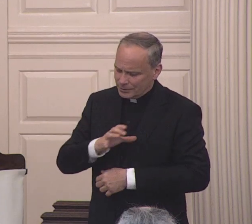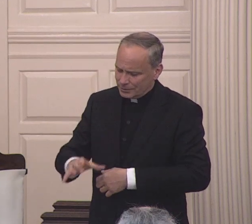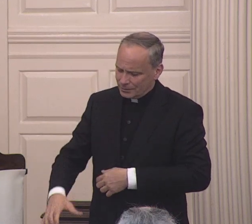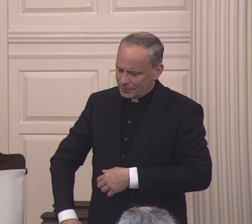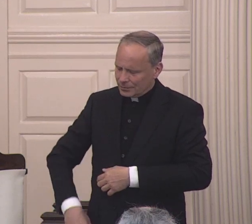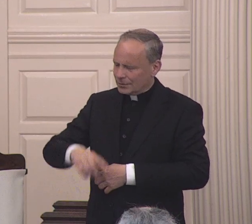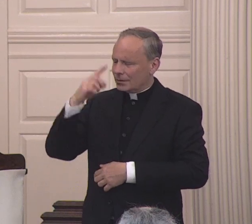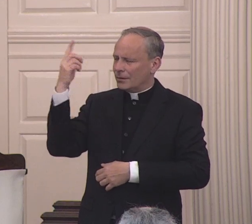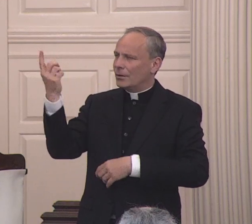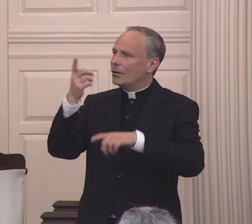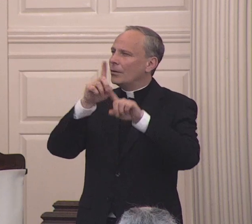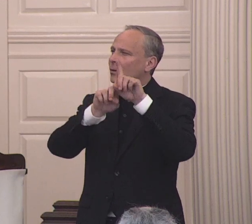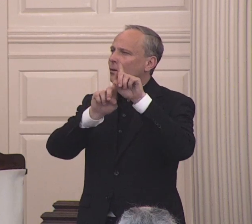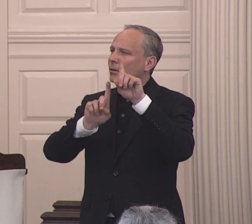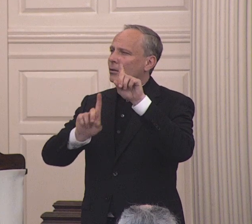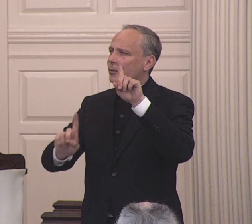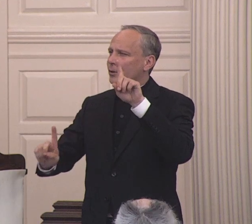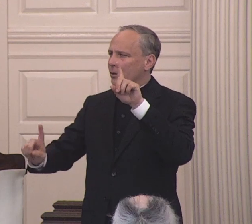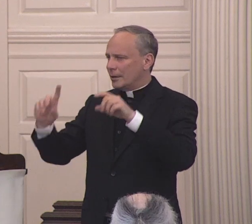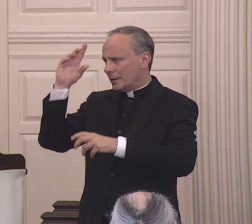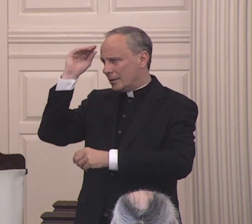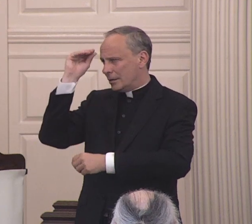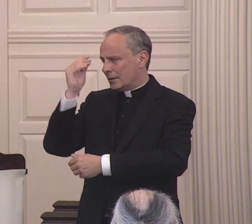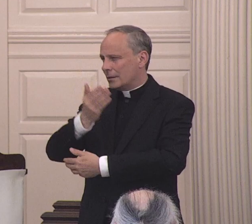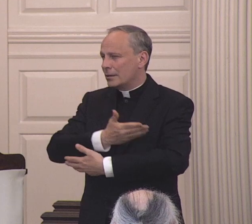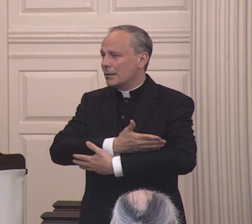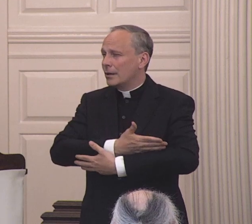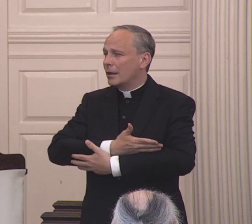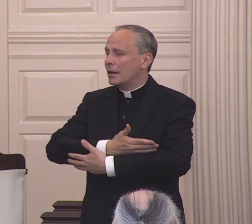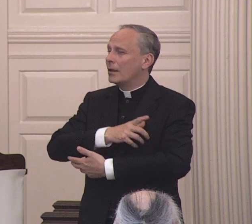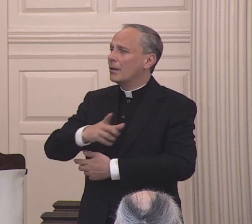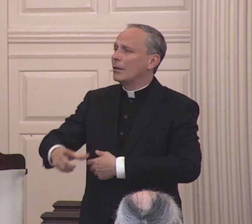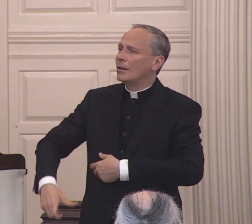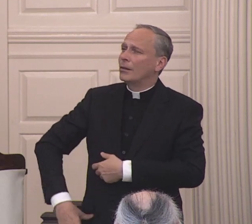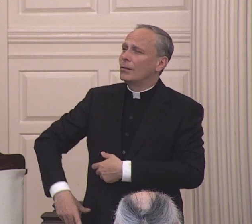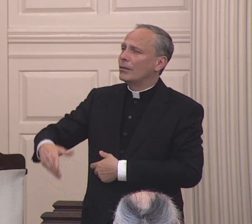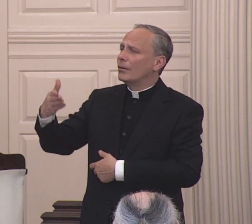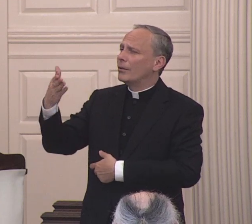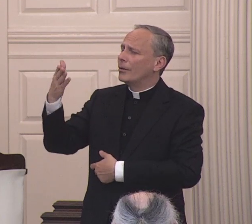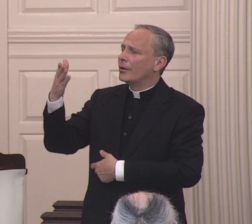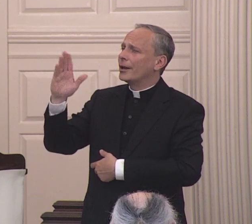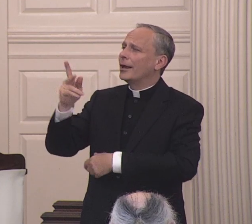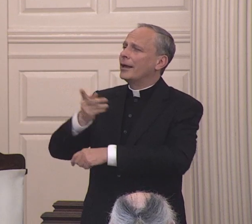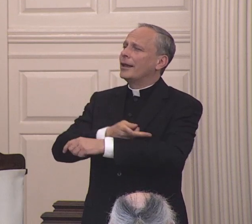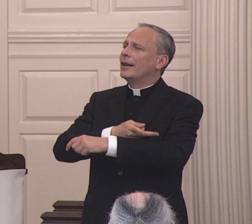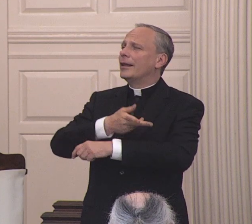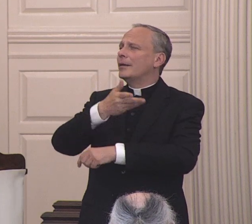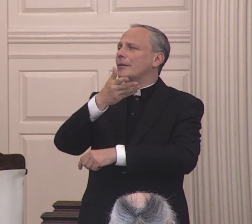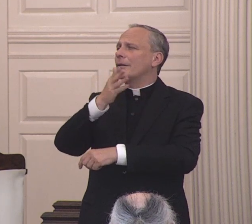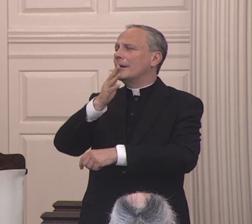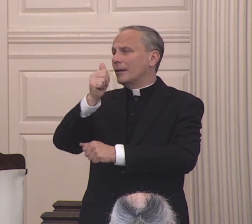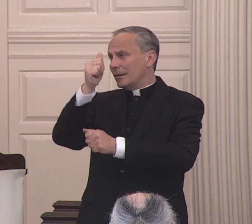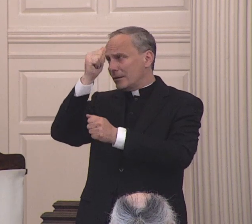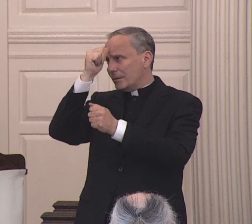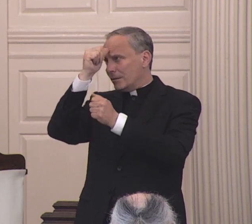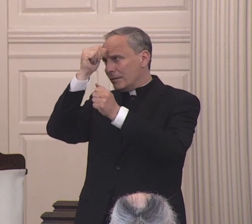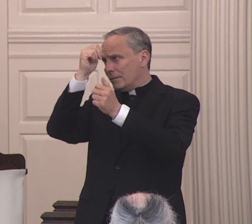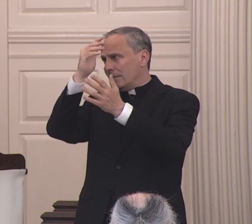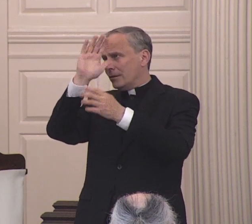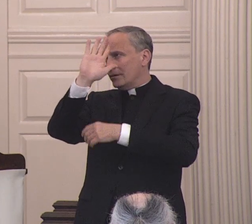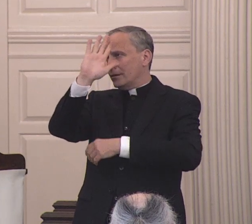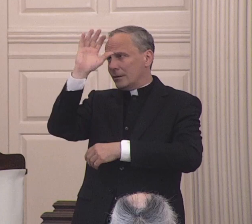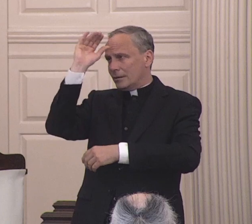Jesus Christ, only begotten Son, Lord God, Lamb of